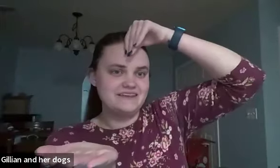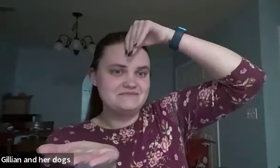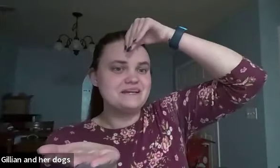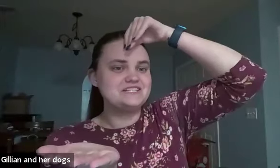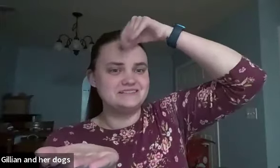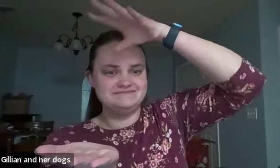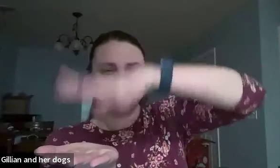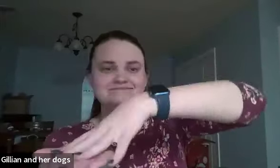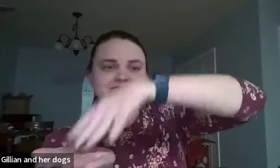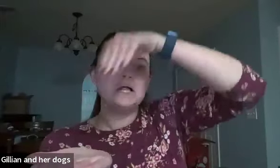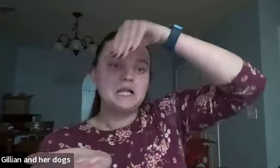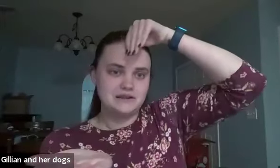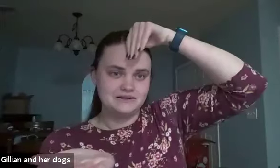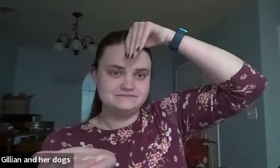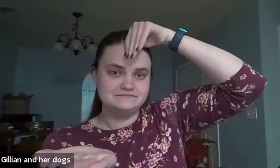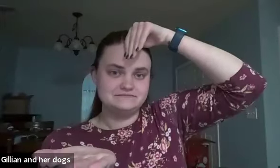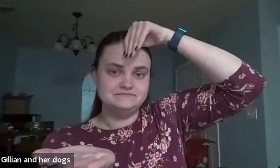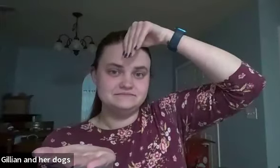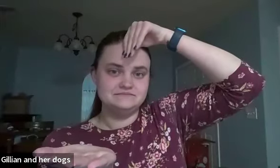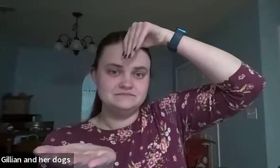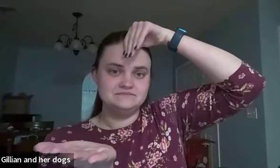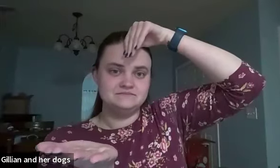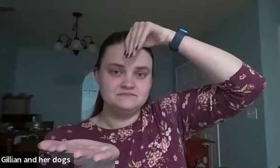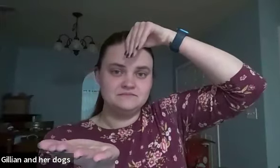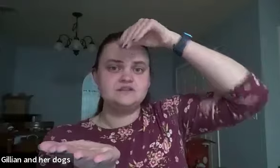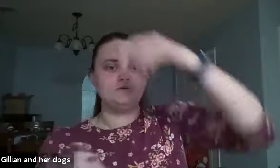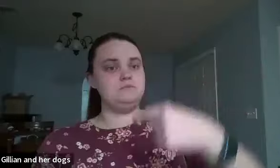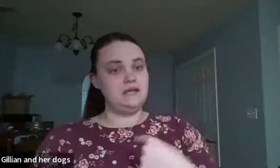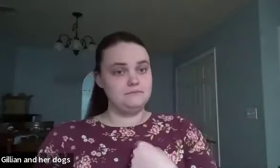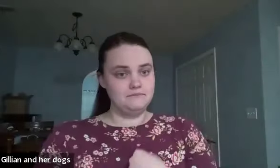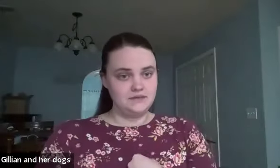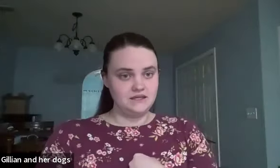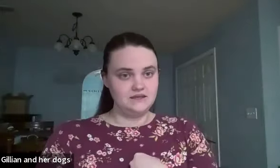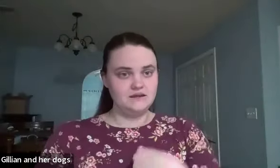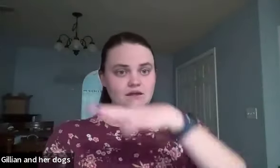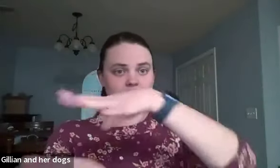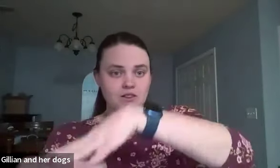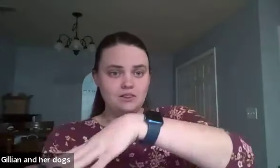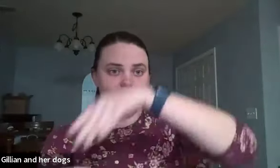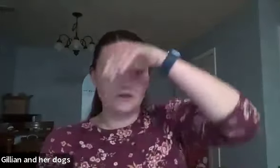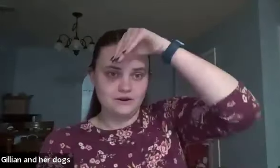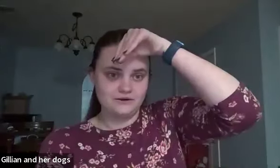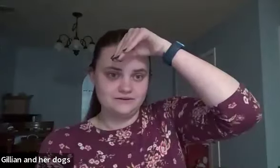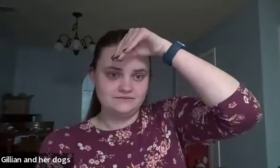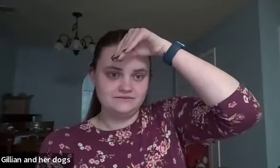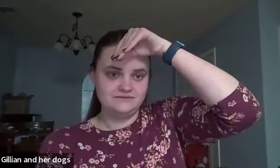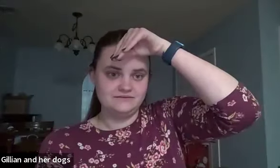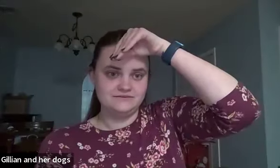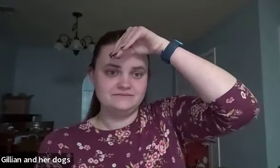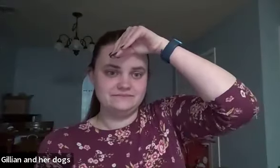the information. Learn. So it'd be me, learn,